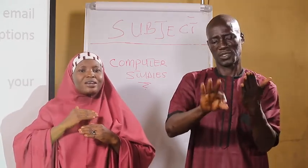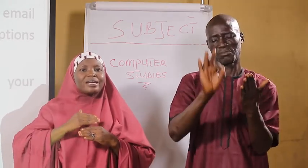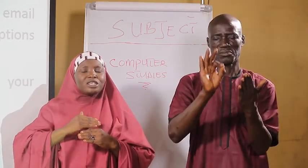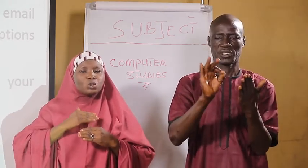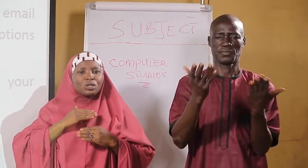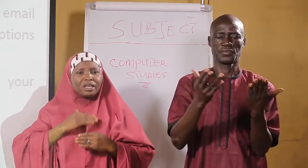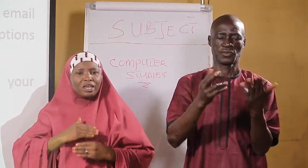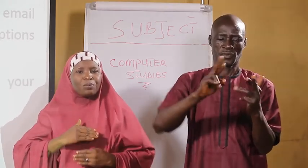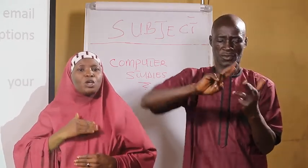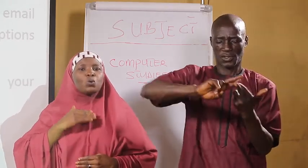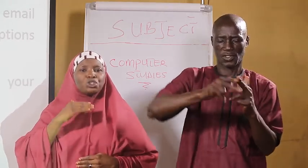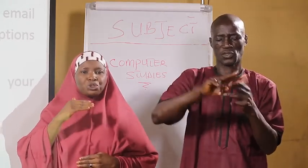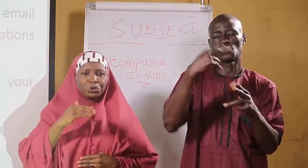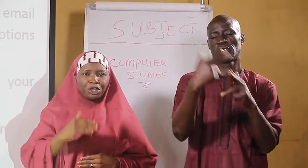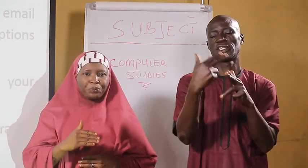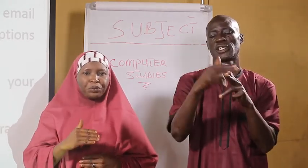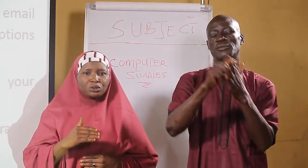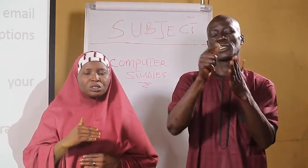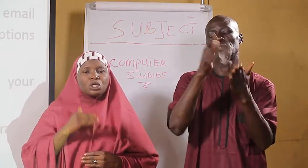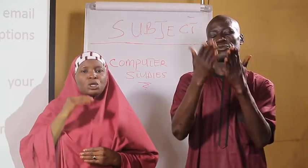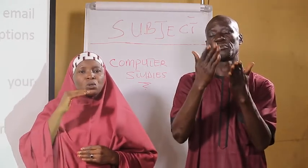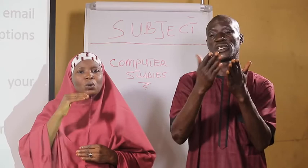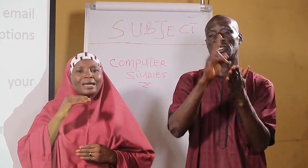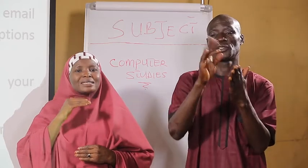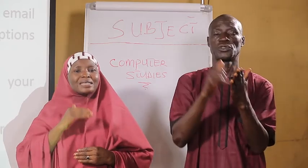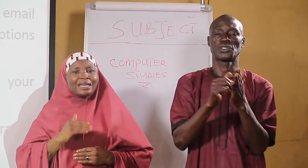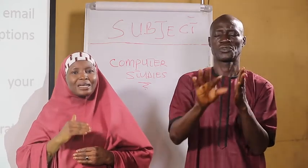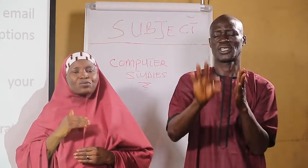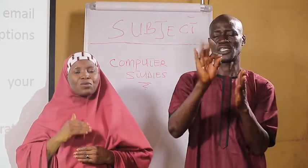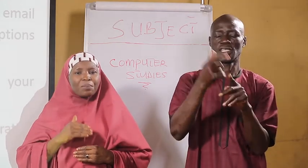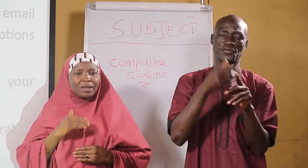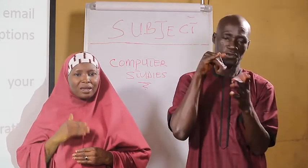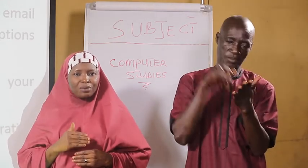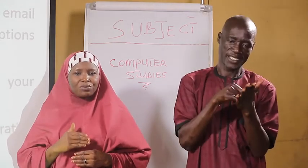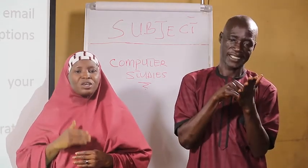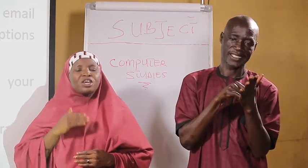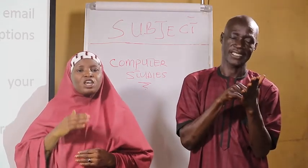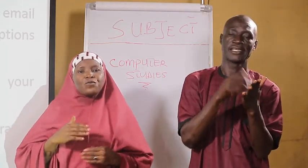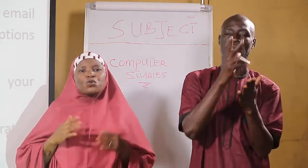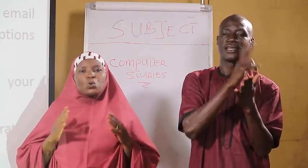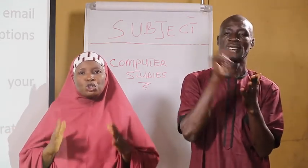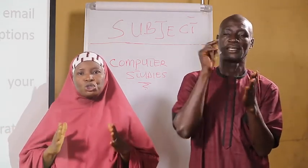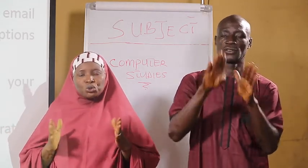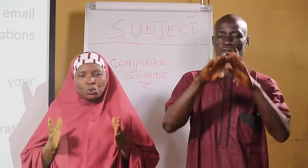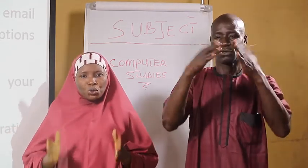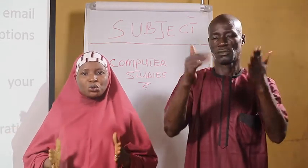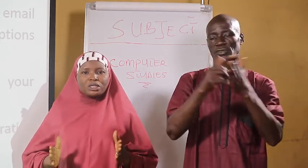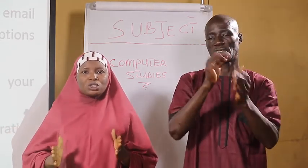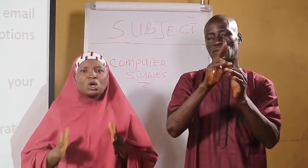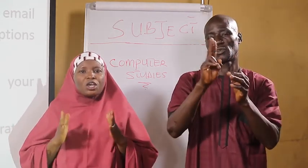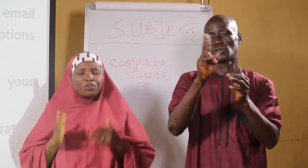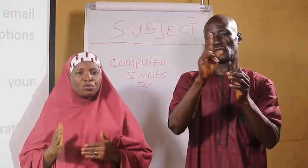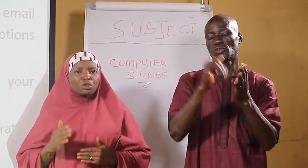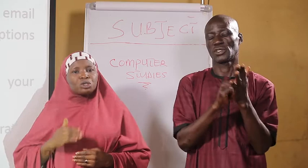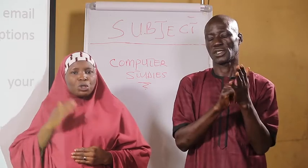options relating to the name in which you impute. You can select from the name if you wish to use